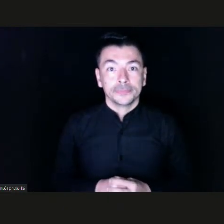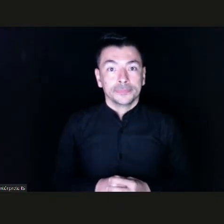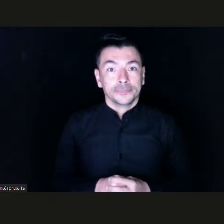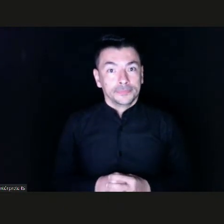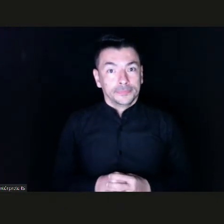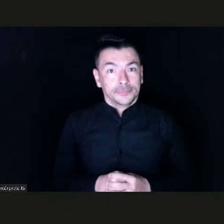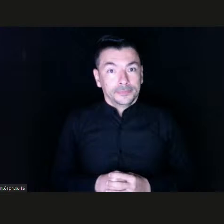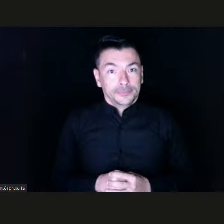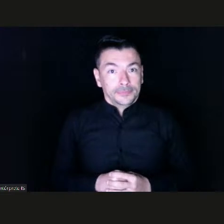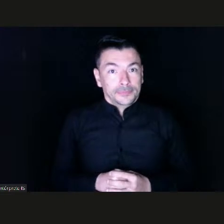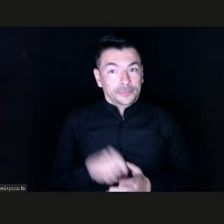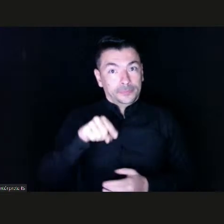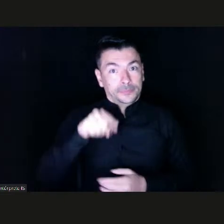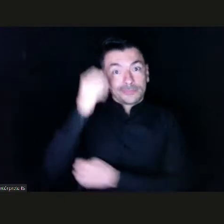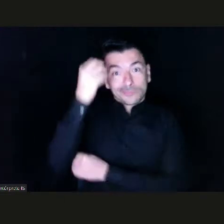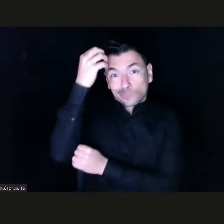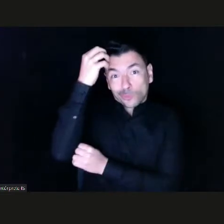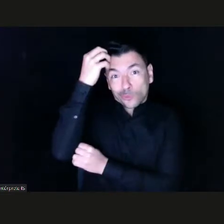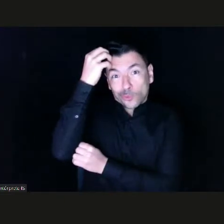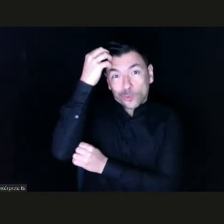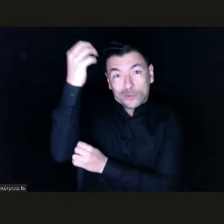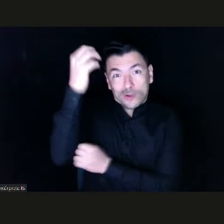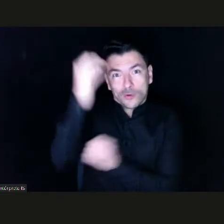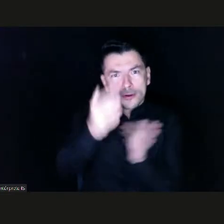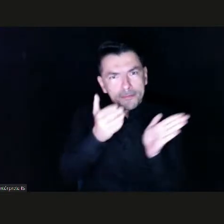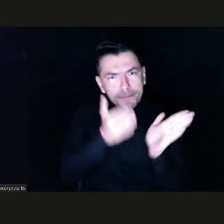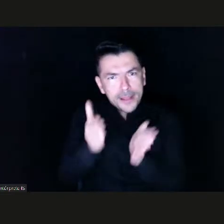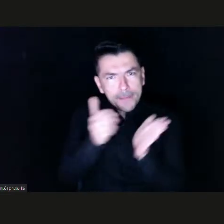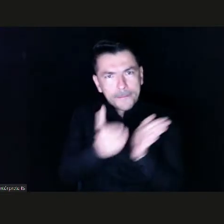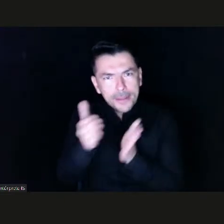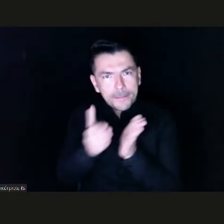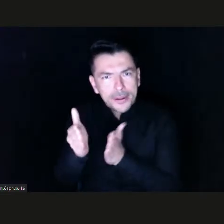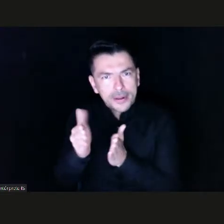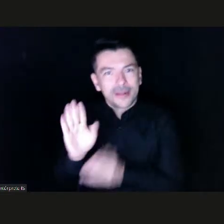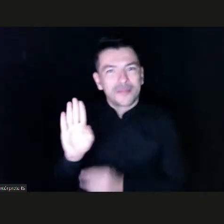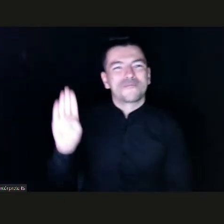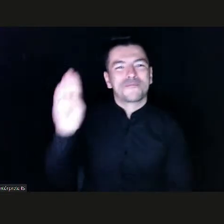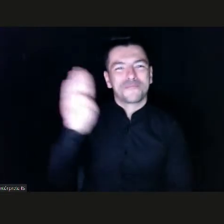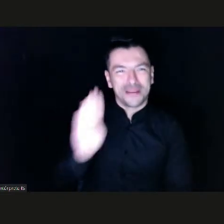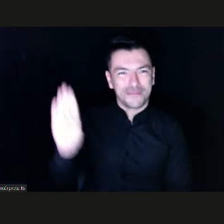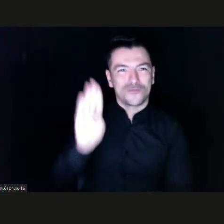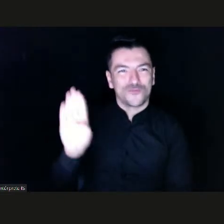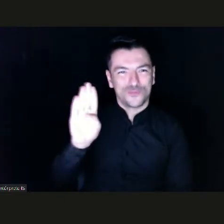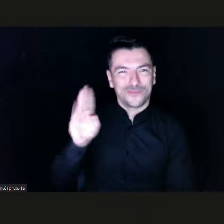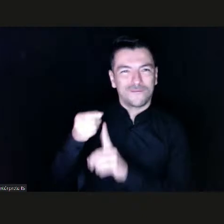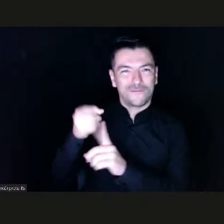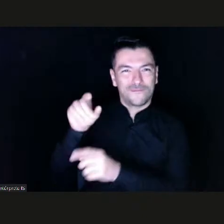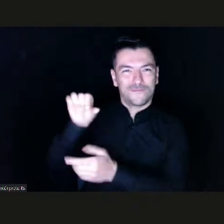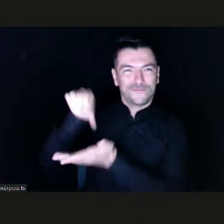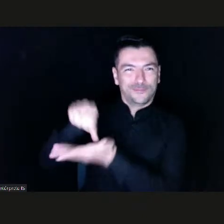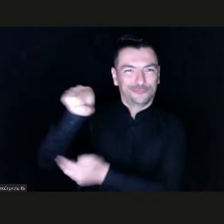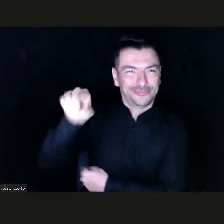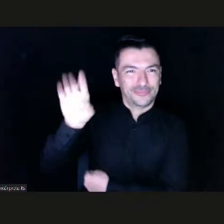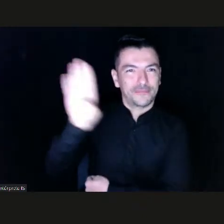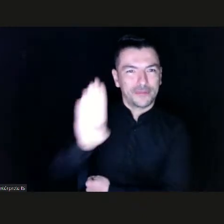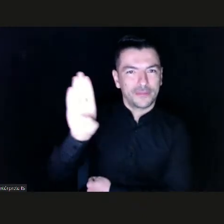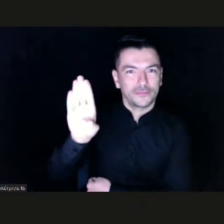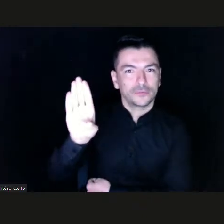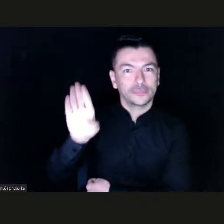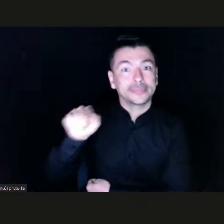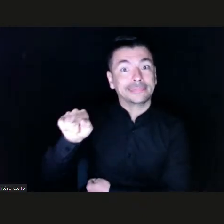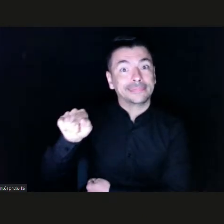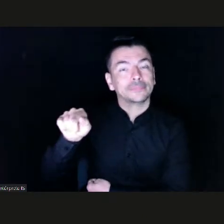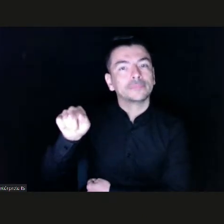9 powerful partners, which are UN-ECLAC, UNIDO, Barbados Coalition